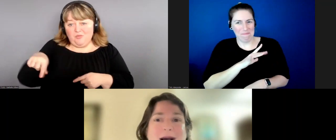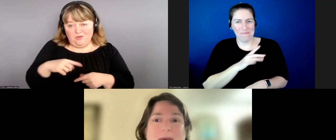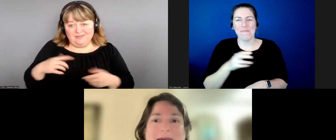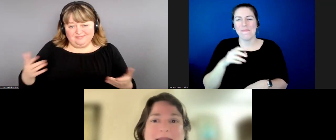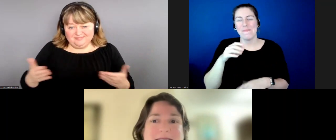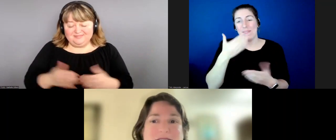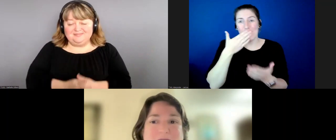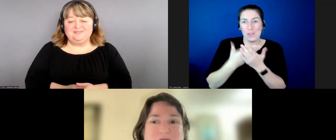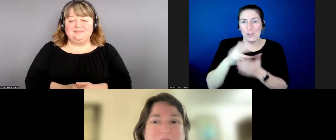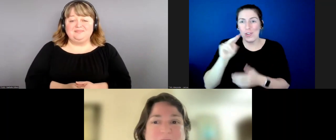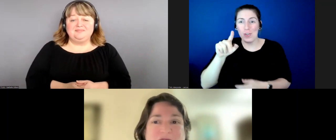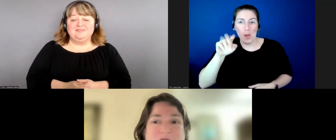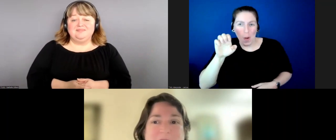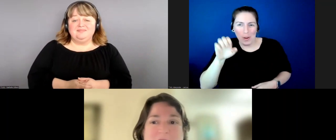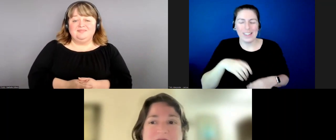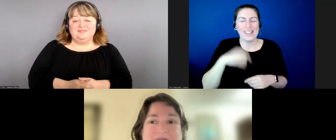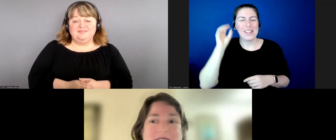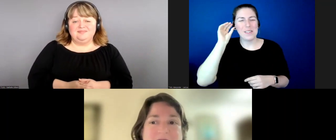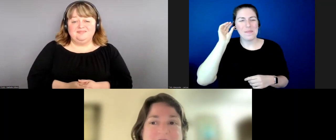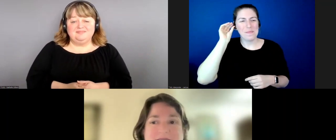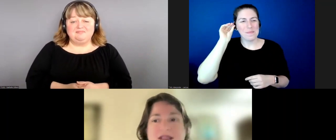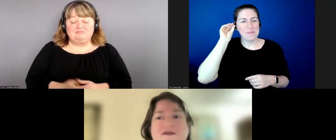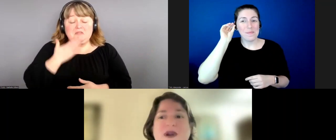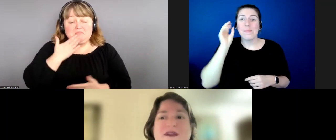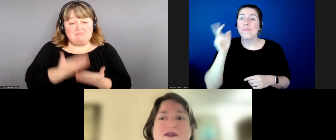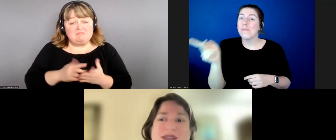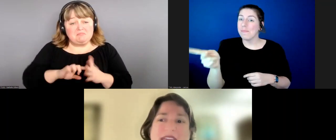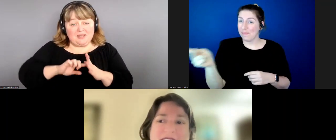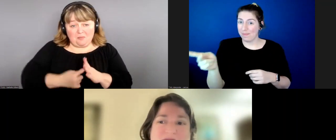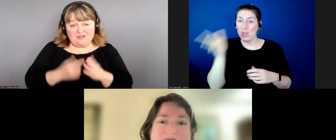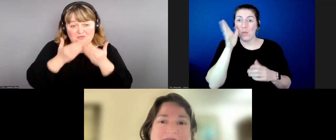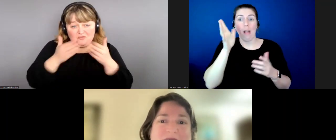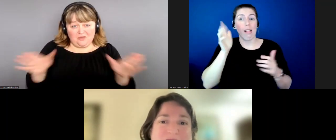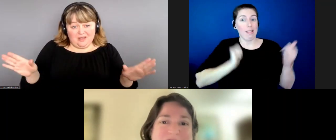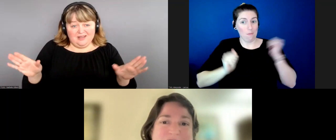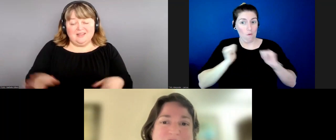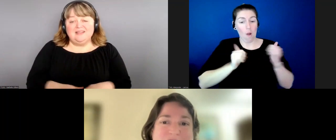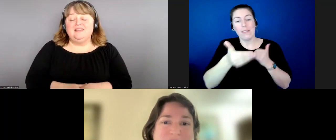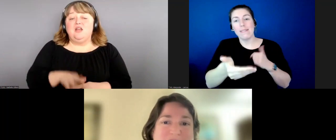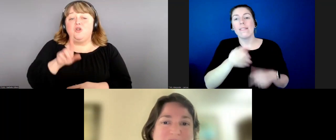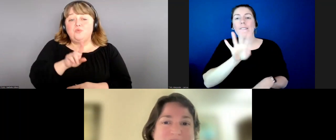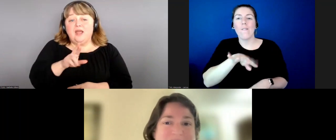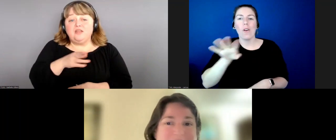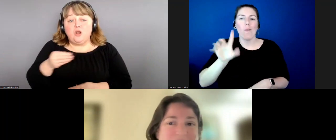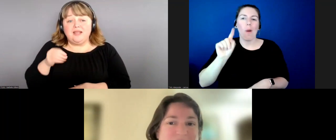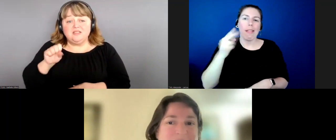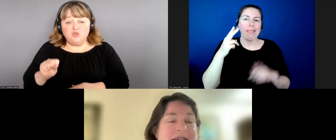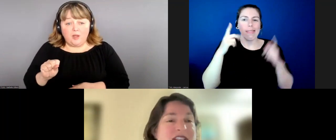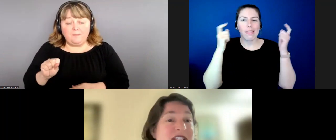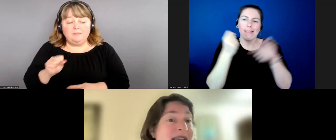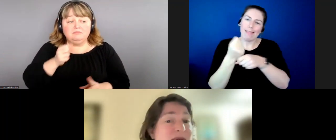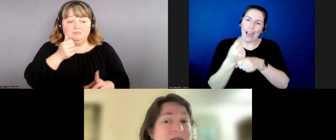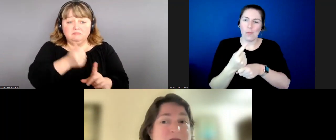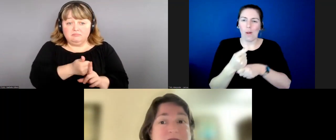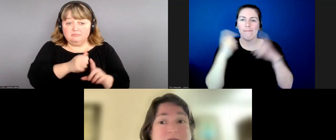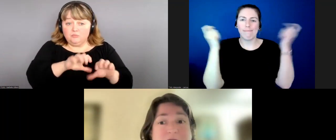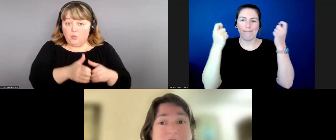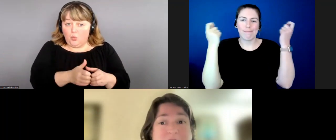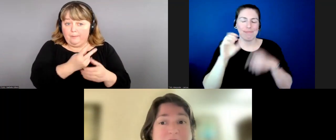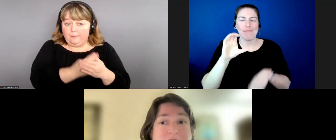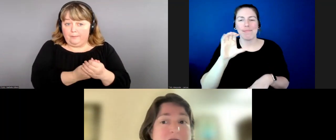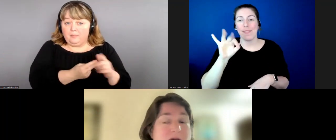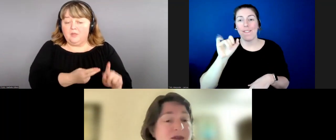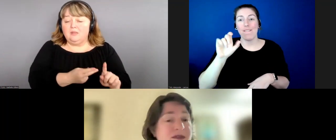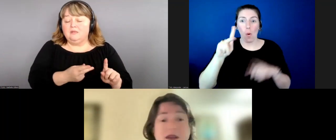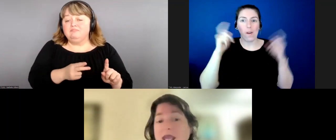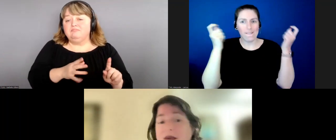And Rattle and Strum will be performing with the Kidnaughts at the 44th Annual Calgary Folk Music Festival, July 23rd to